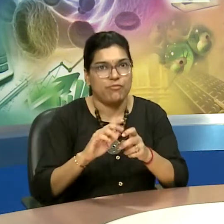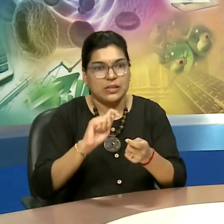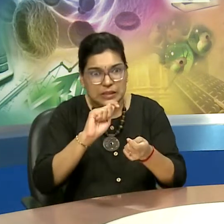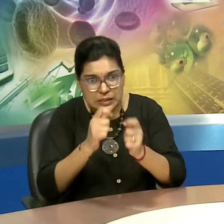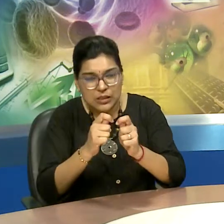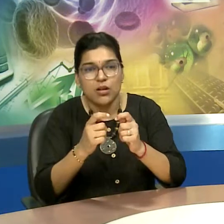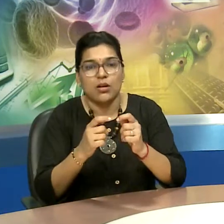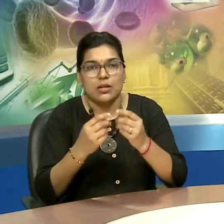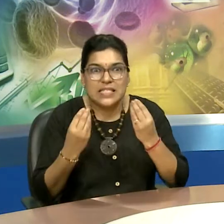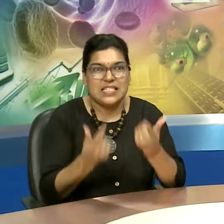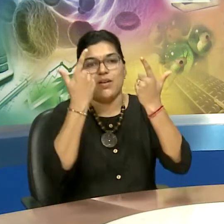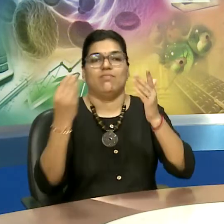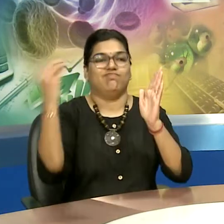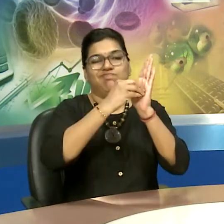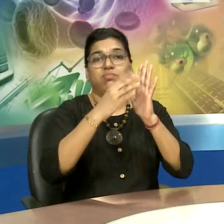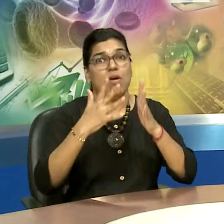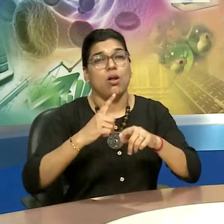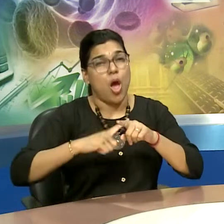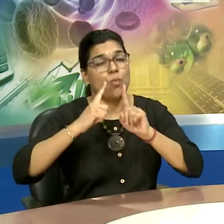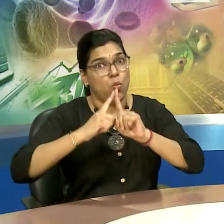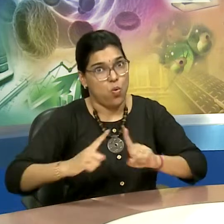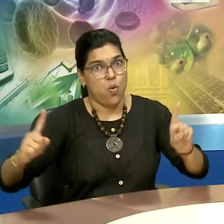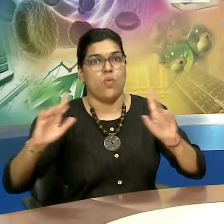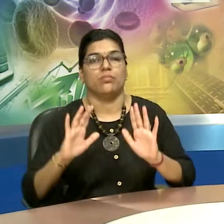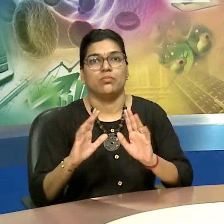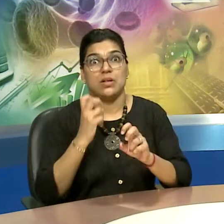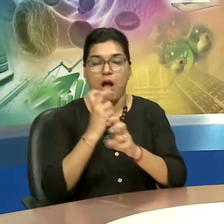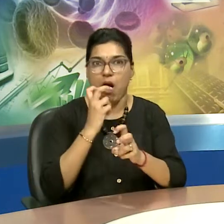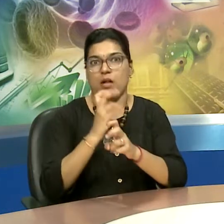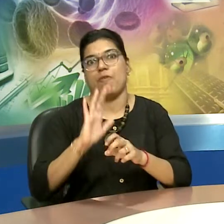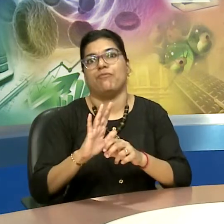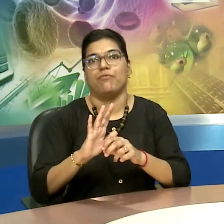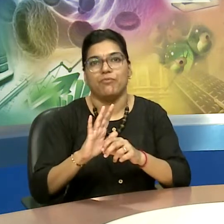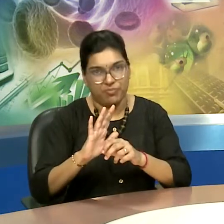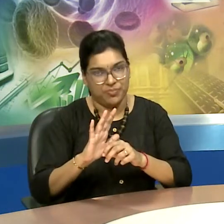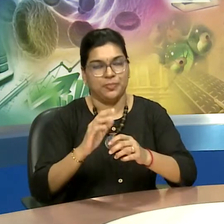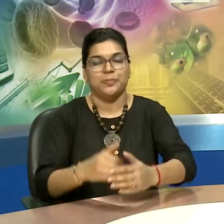provides that some amendment require a special majority.